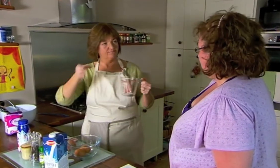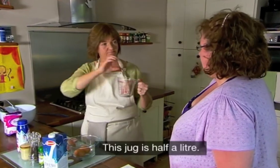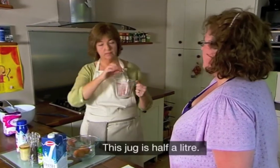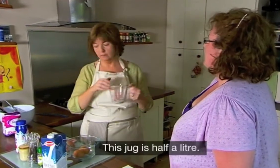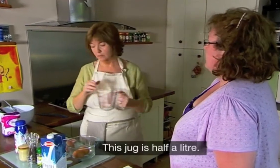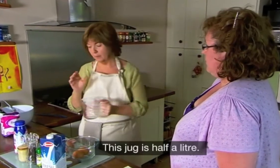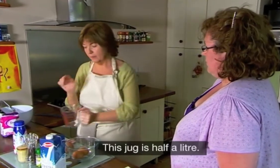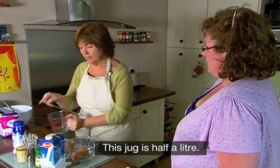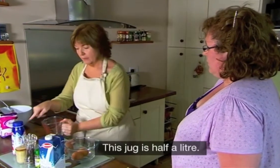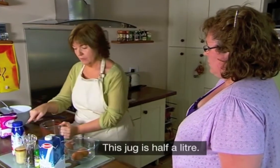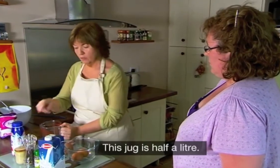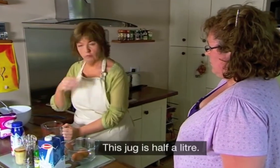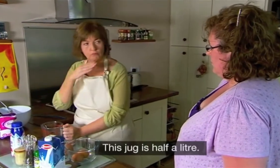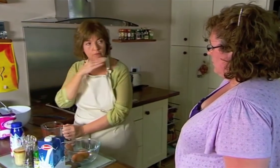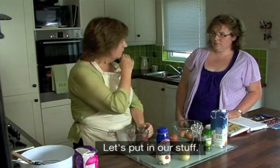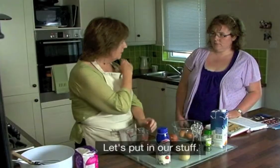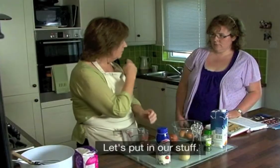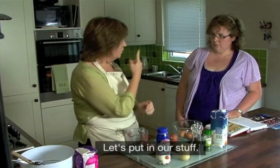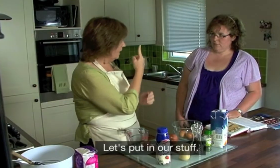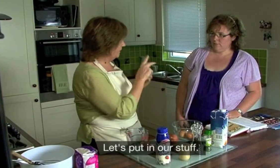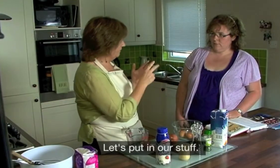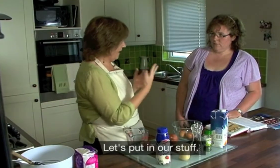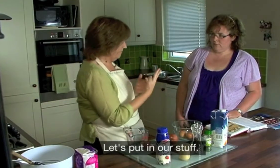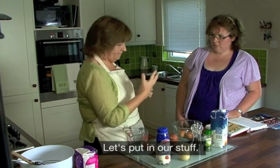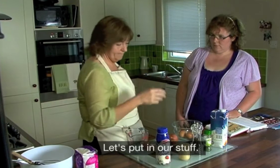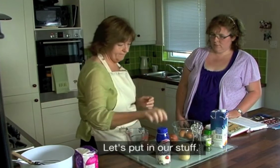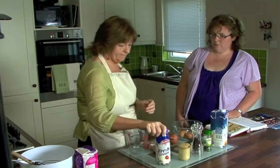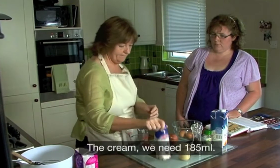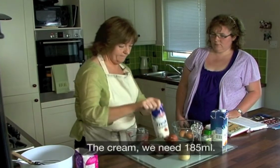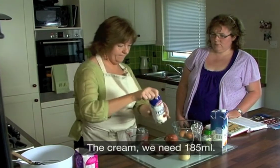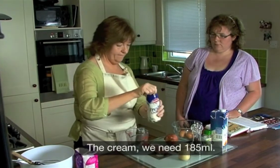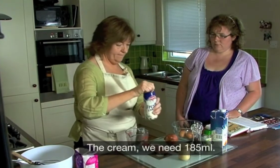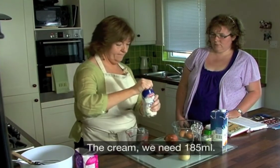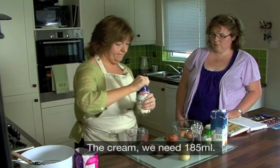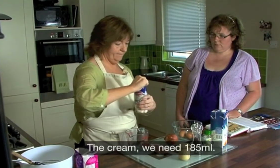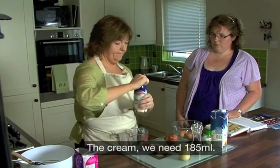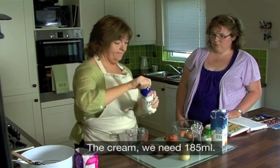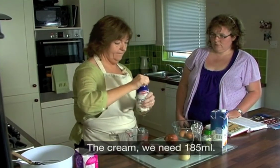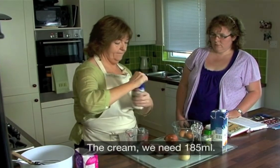This jug is half a litre. Let's put in our stuff. The cream, we need 185 mils.